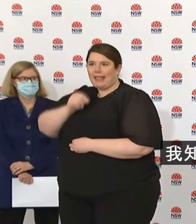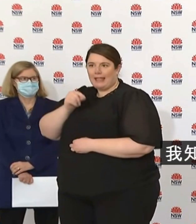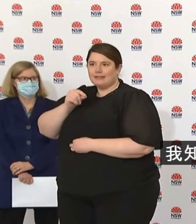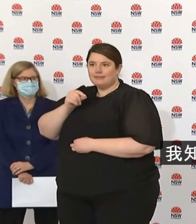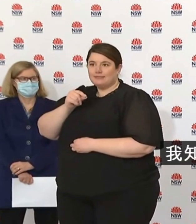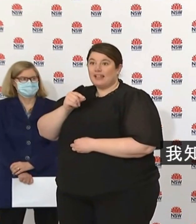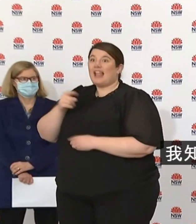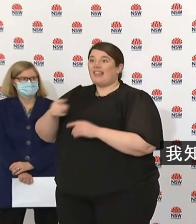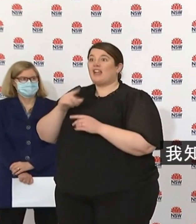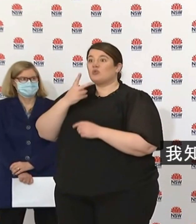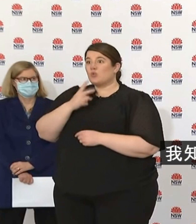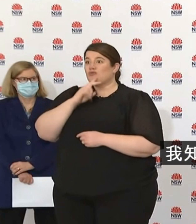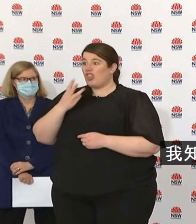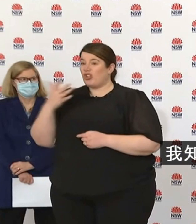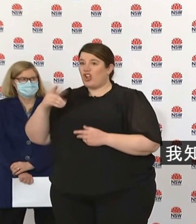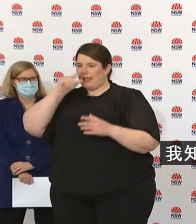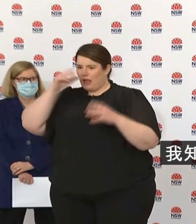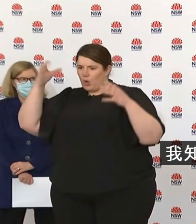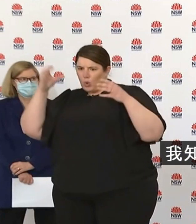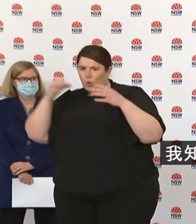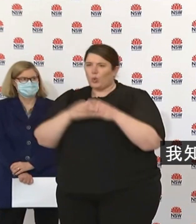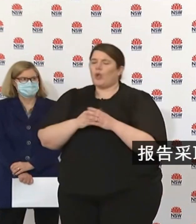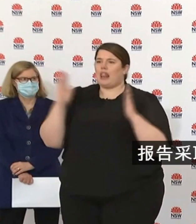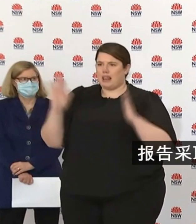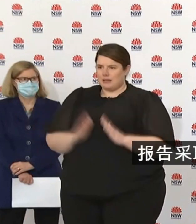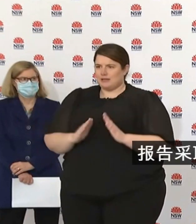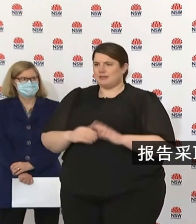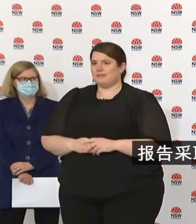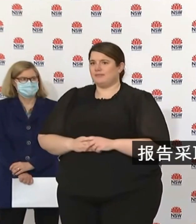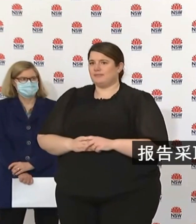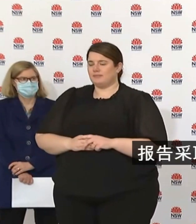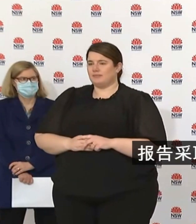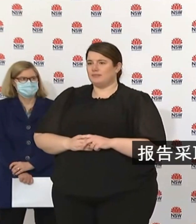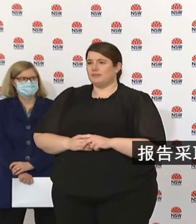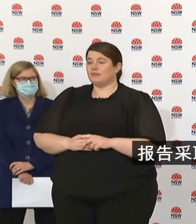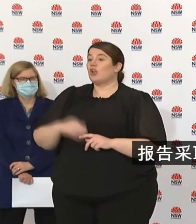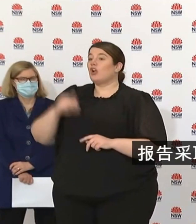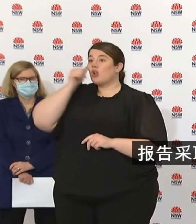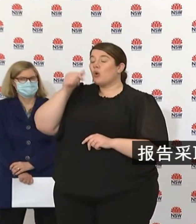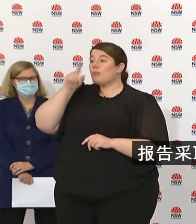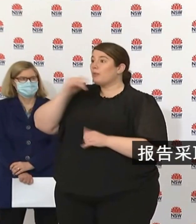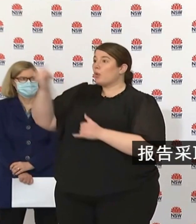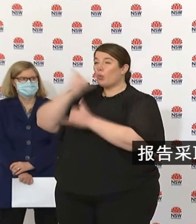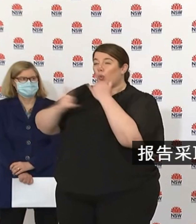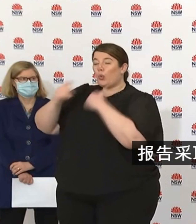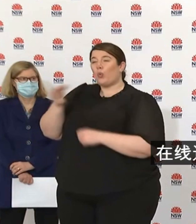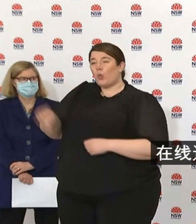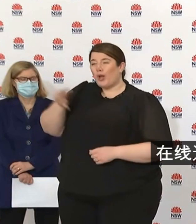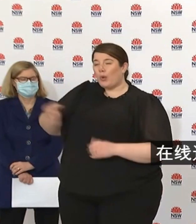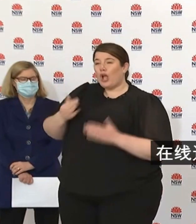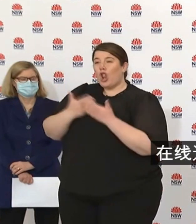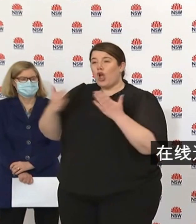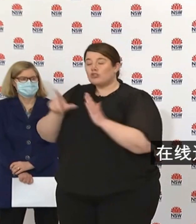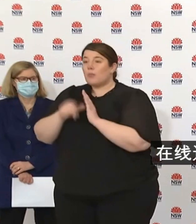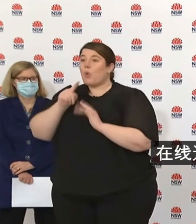figures down. I know that some of the Crime Stoppers reports have been slow in being taken. Please keep trying. Get